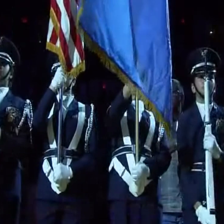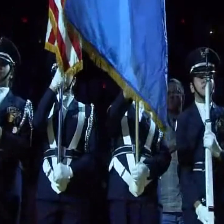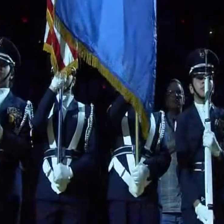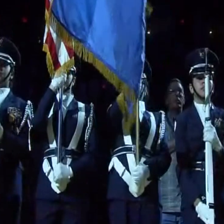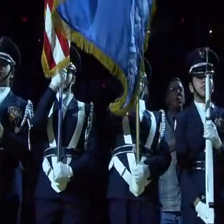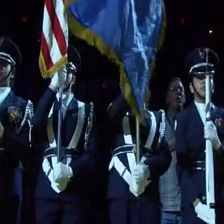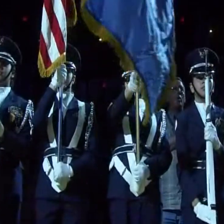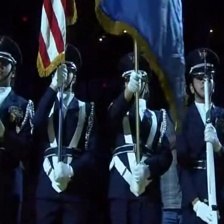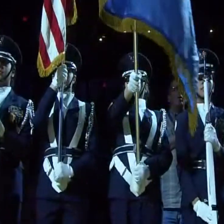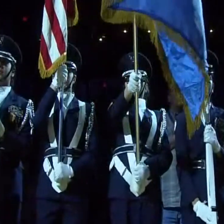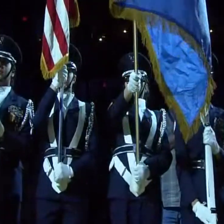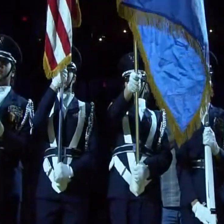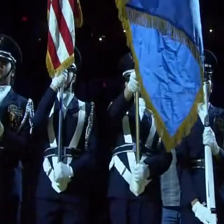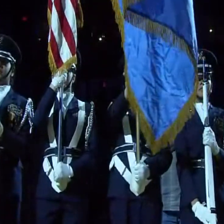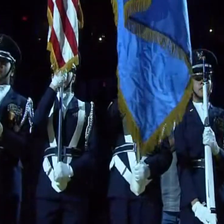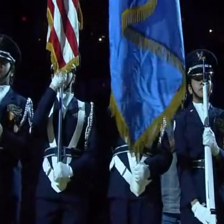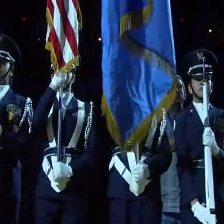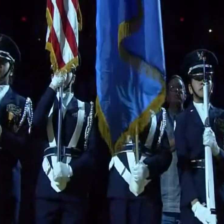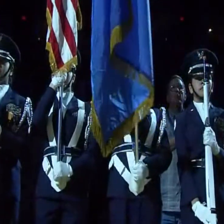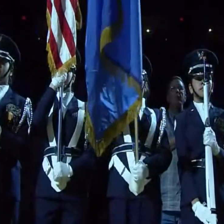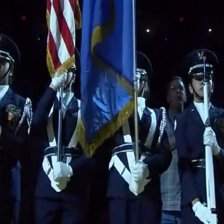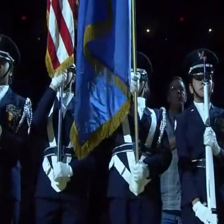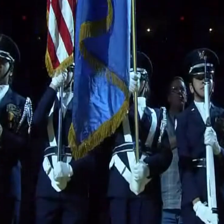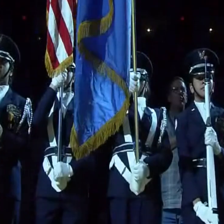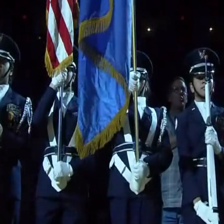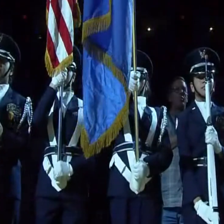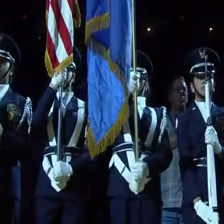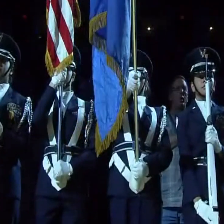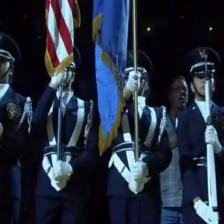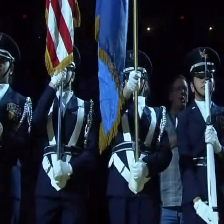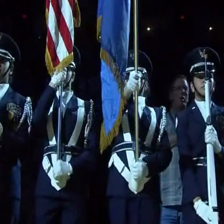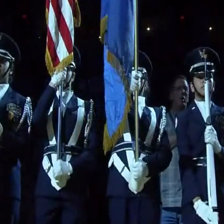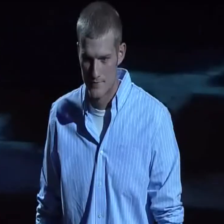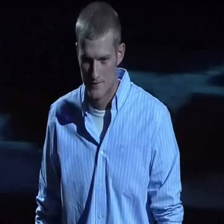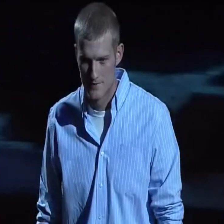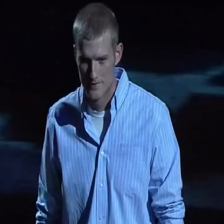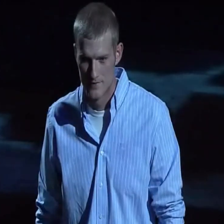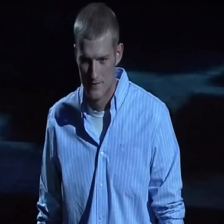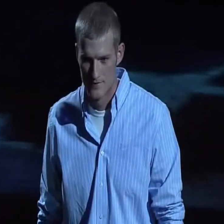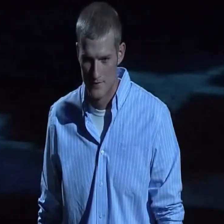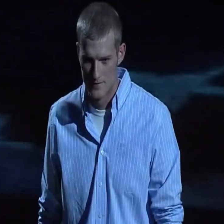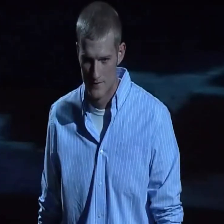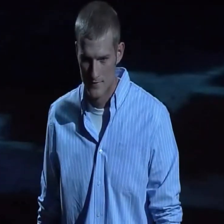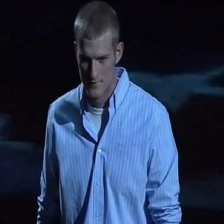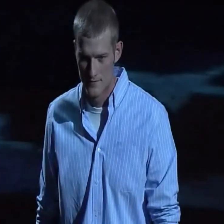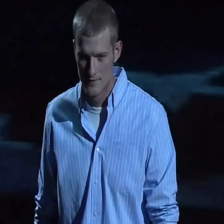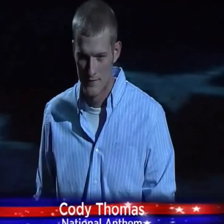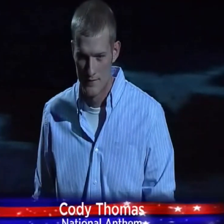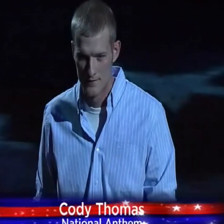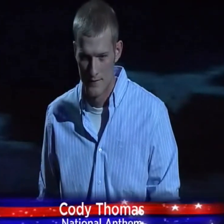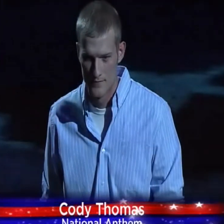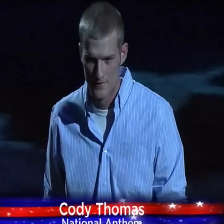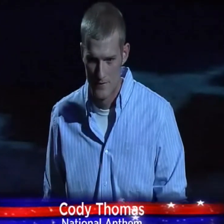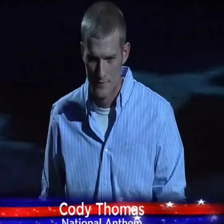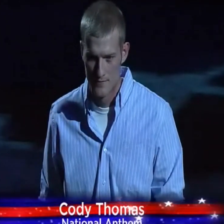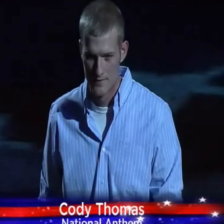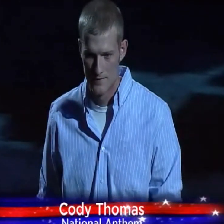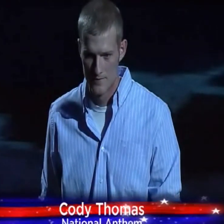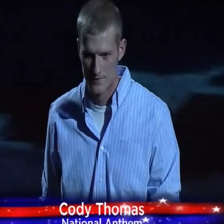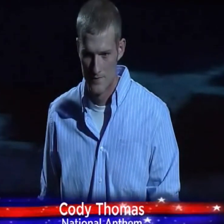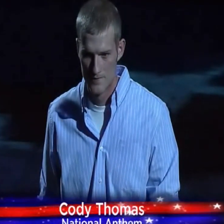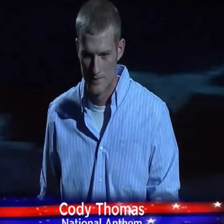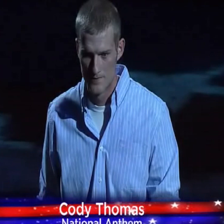And now, ladies and gentlemen, please remain standing and join us in honoring America and our servicemen and women around the globe for the performance of